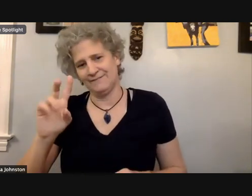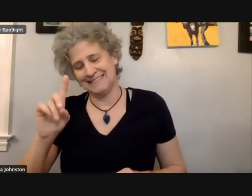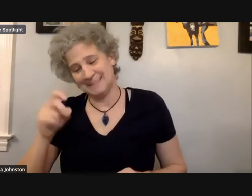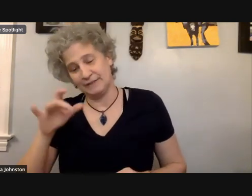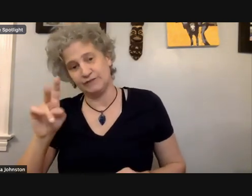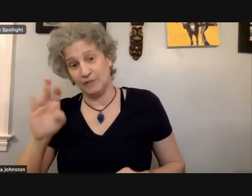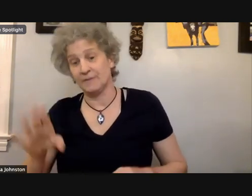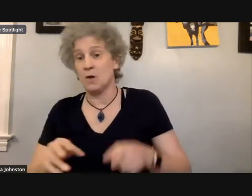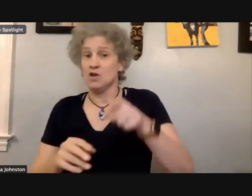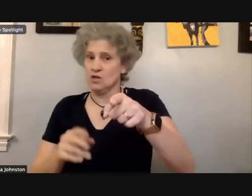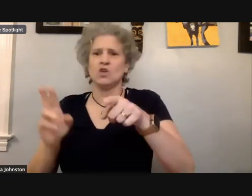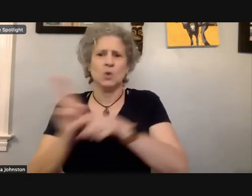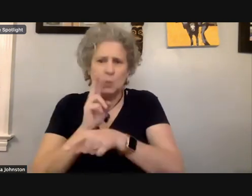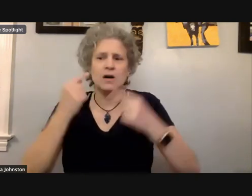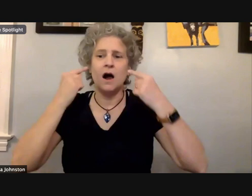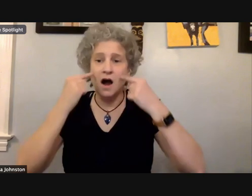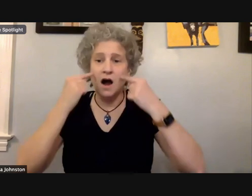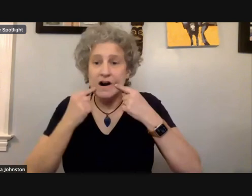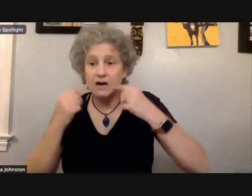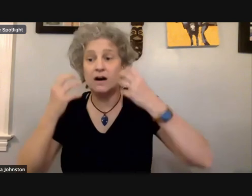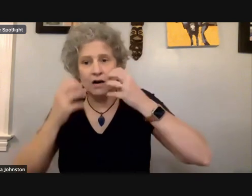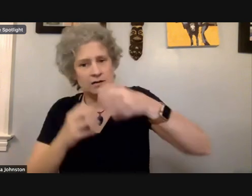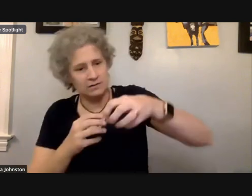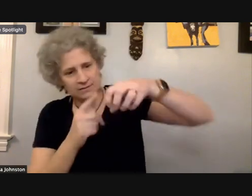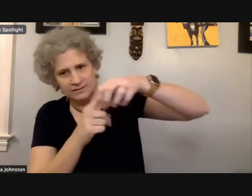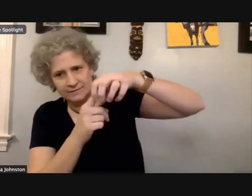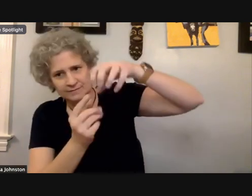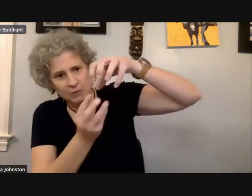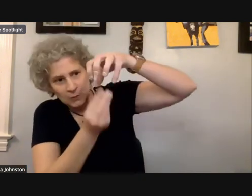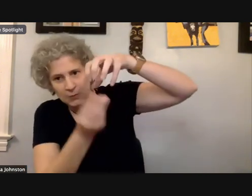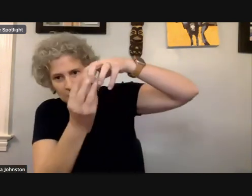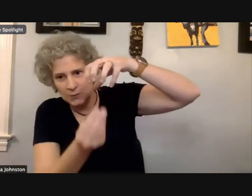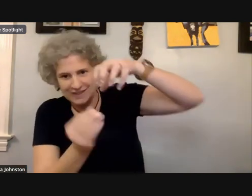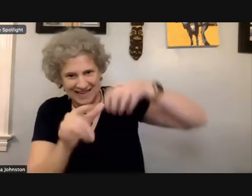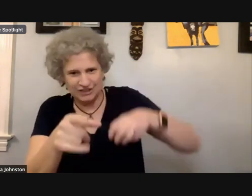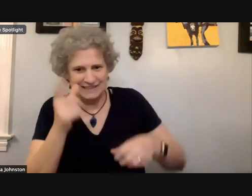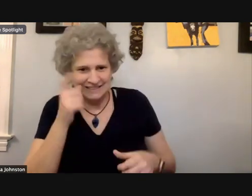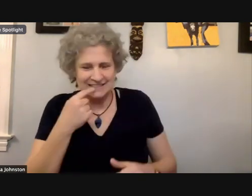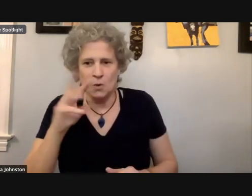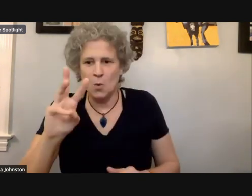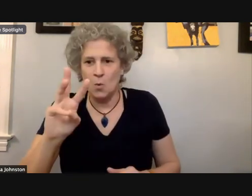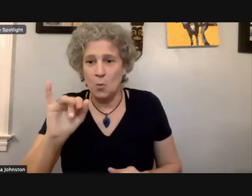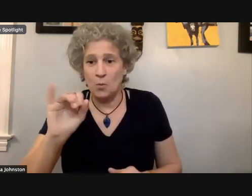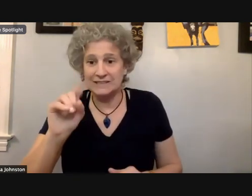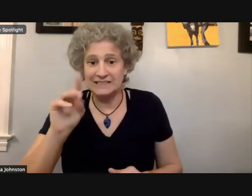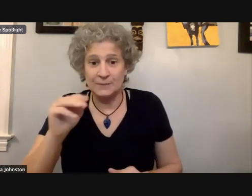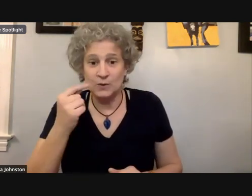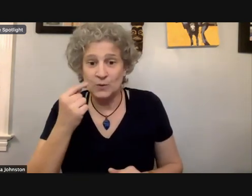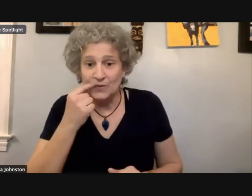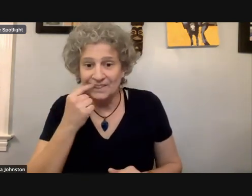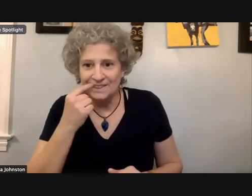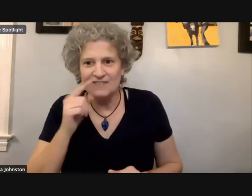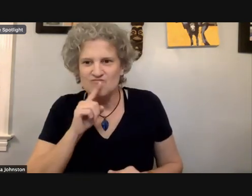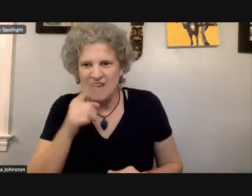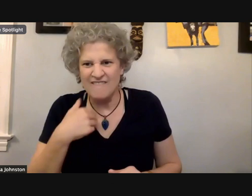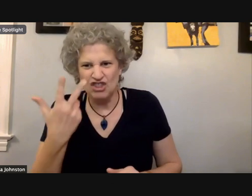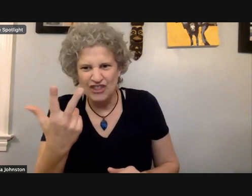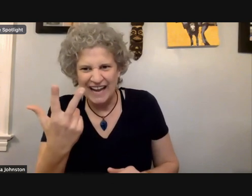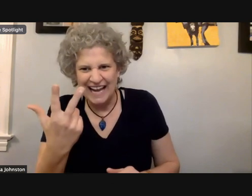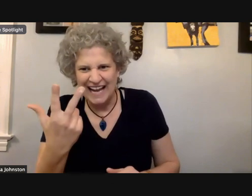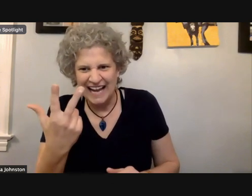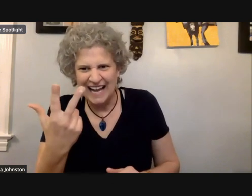We still call them classifiers because when they abbreviate depiction verbs DV, it often gets misconstrued with other negative terms like